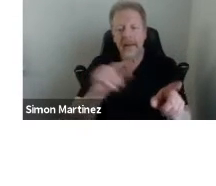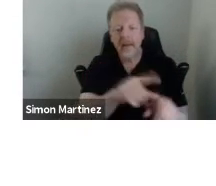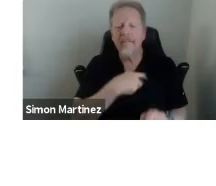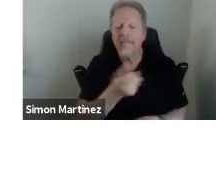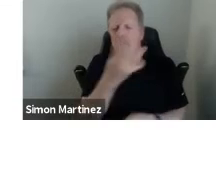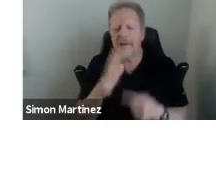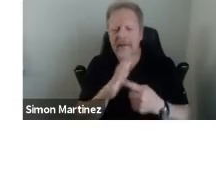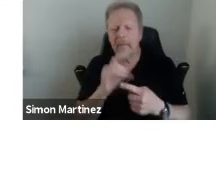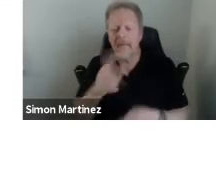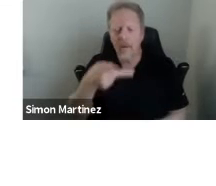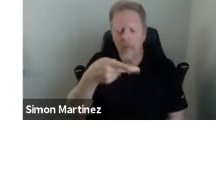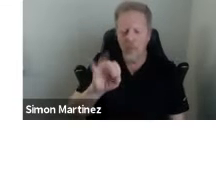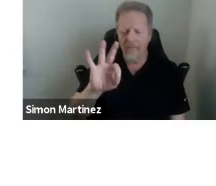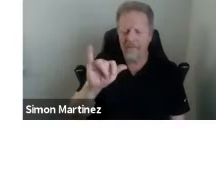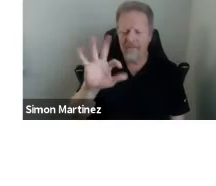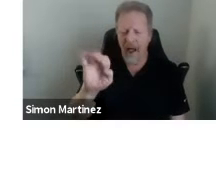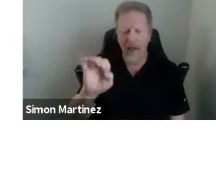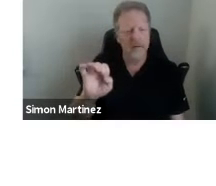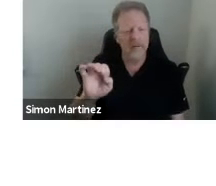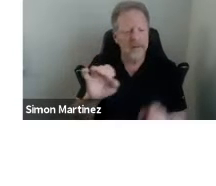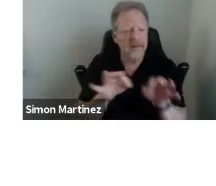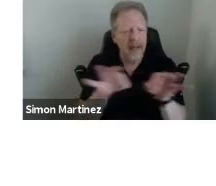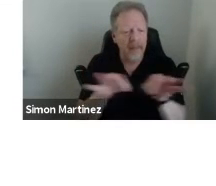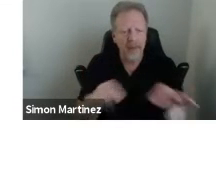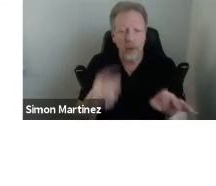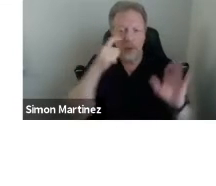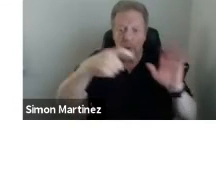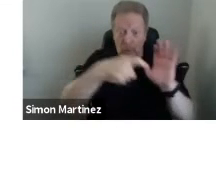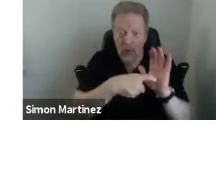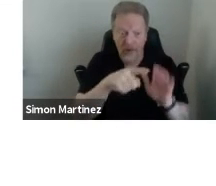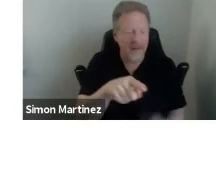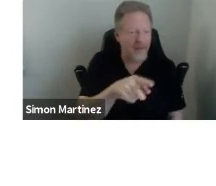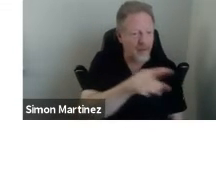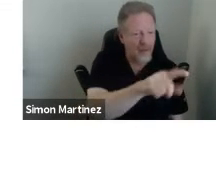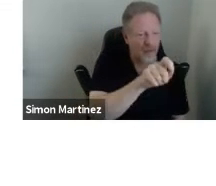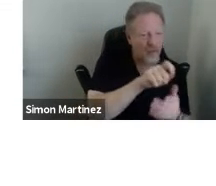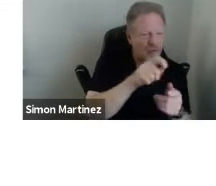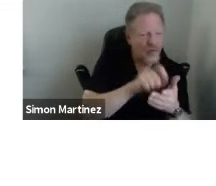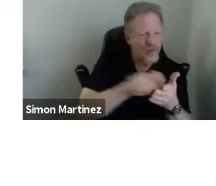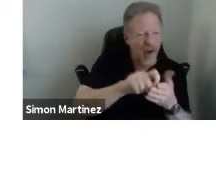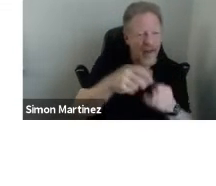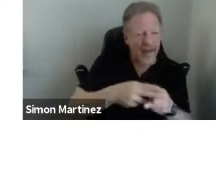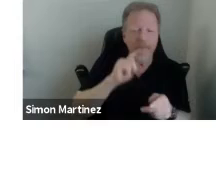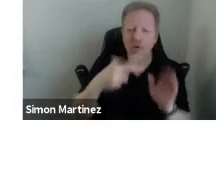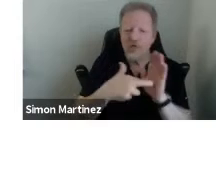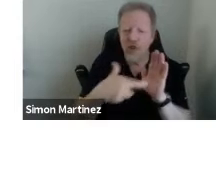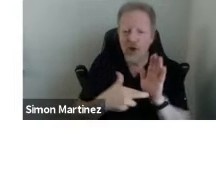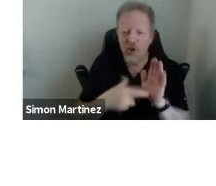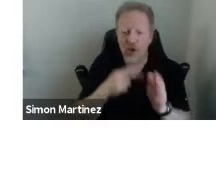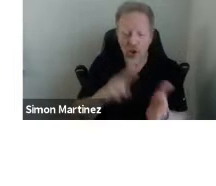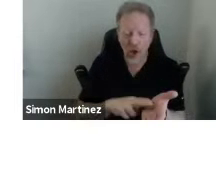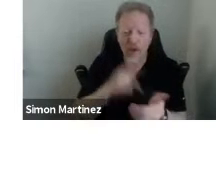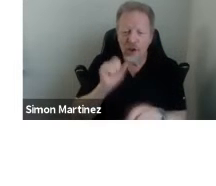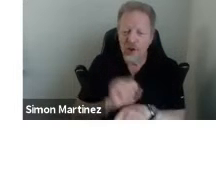profile statements. As you noticed, you write in the name of your registered nurse and the job you're applying for